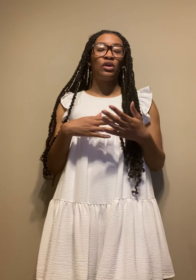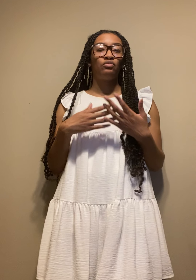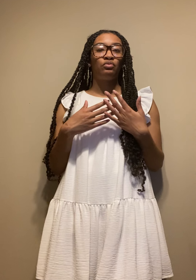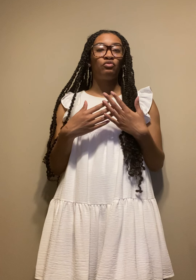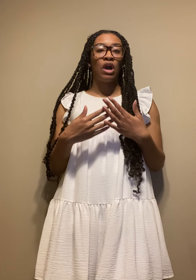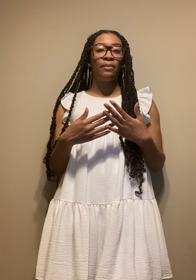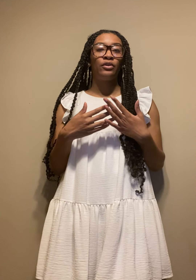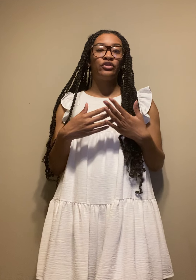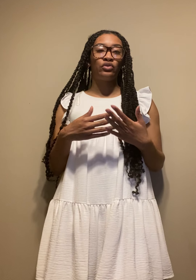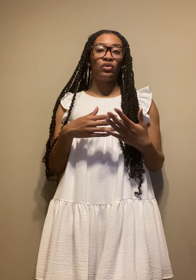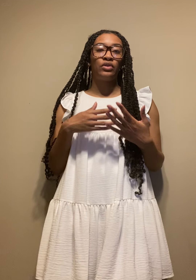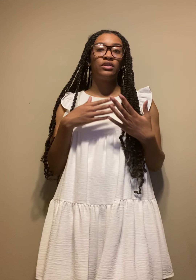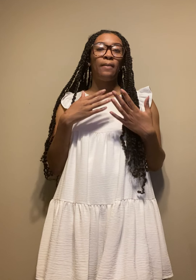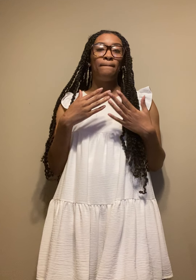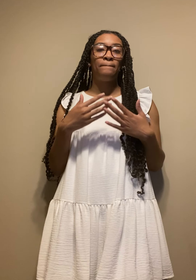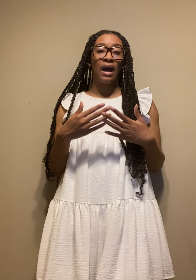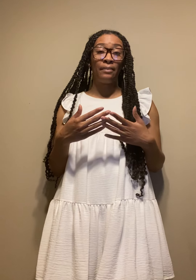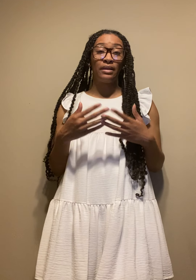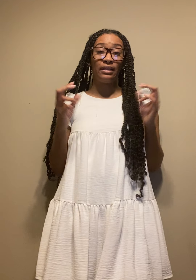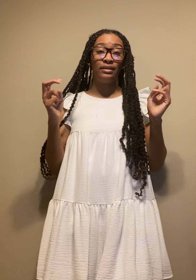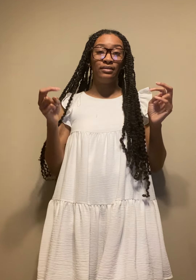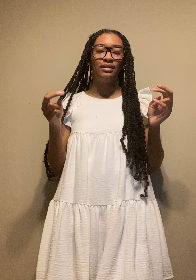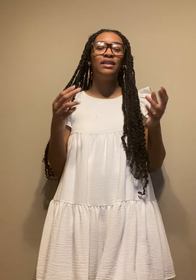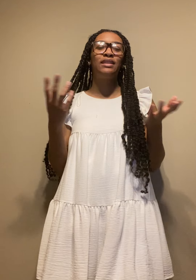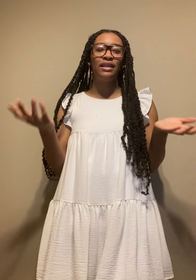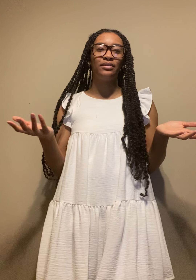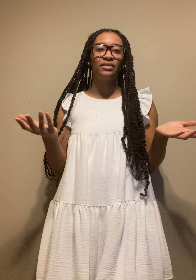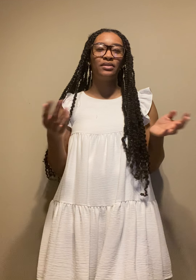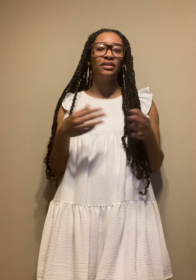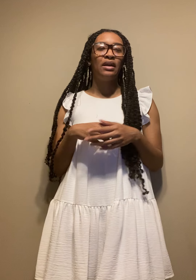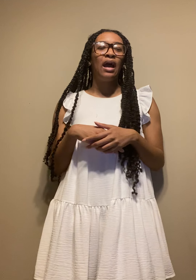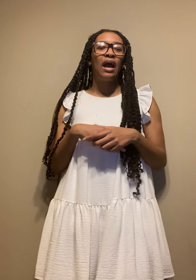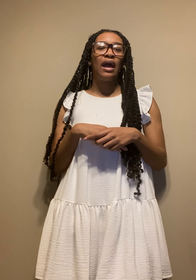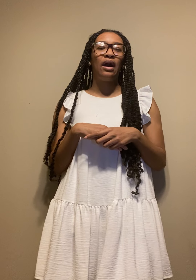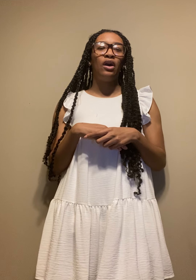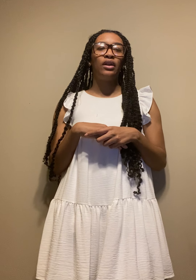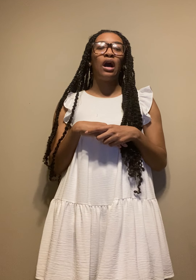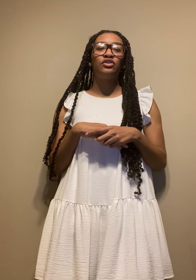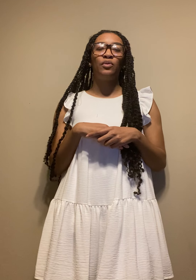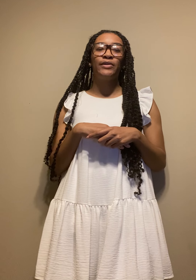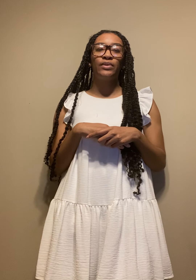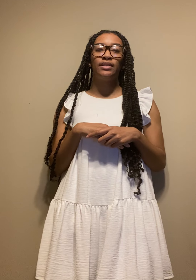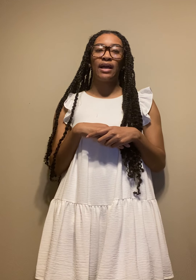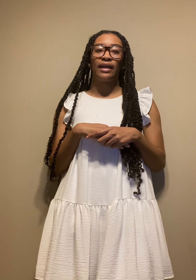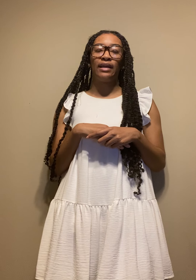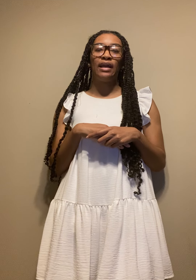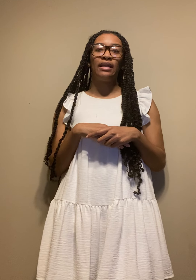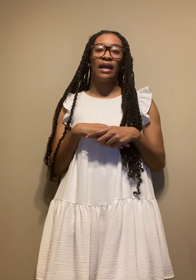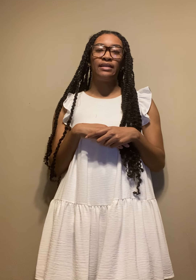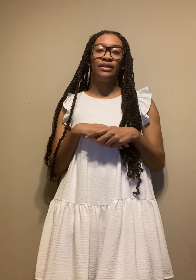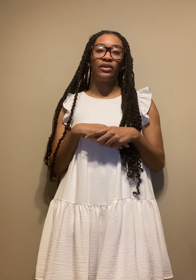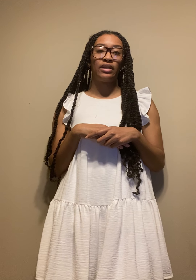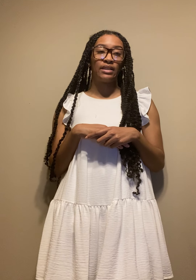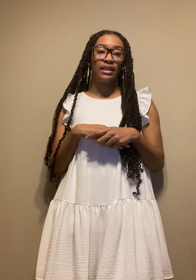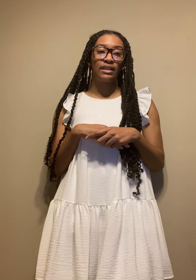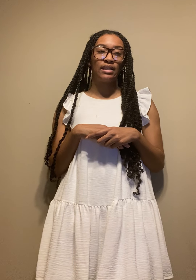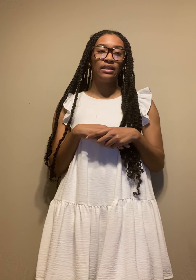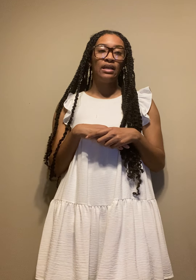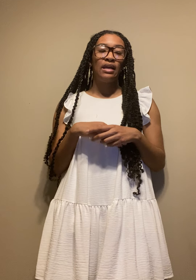born Robert George Bobby Seals on October 22nd in 1936. He